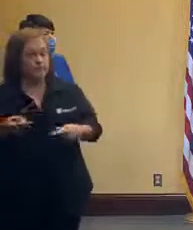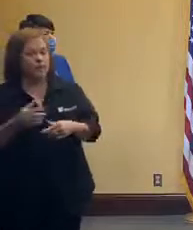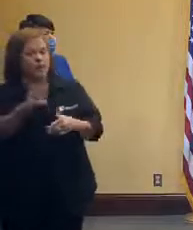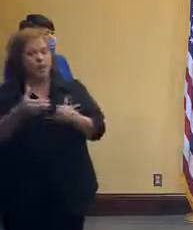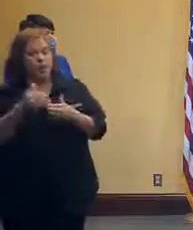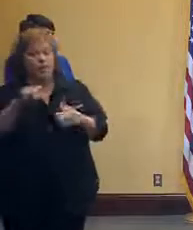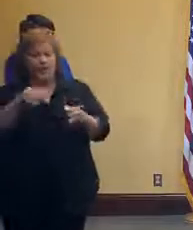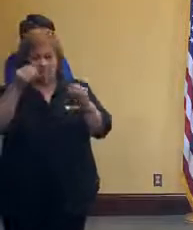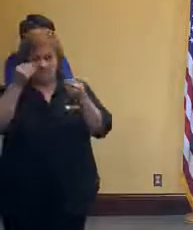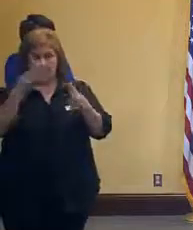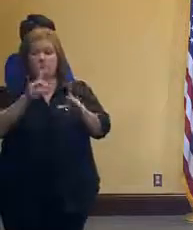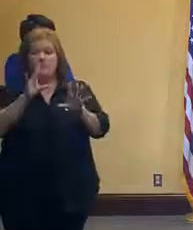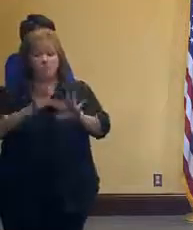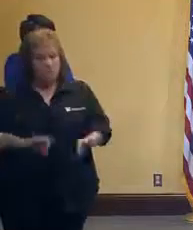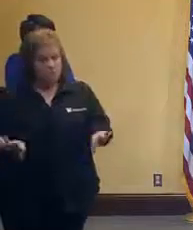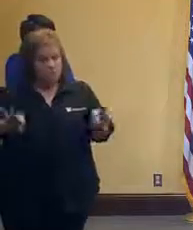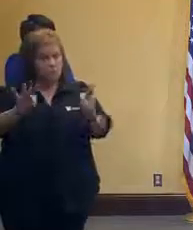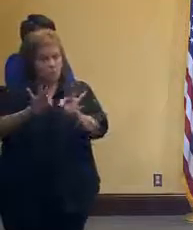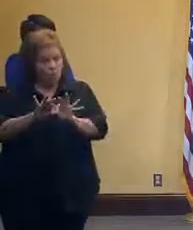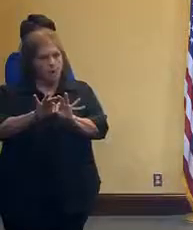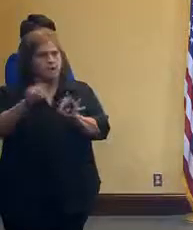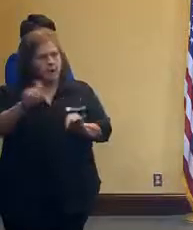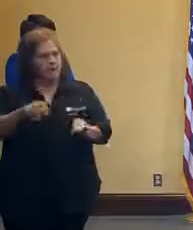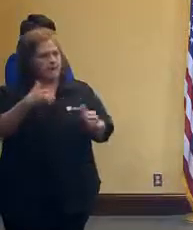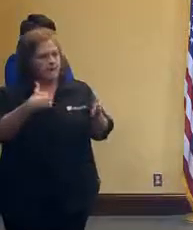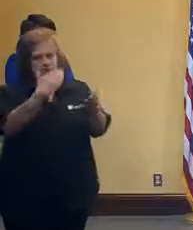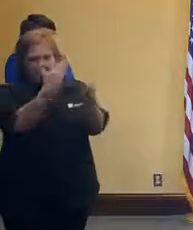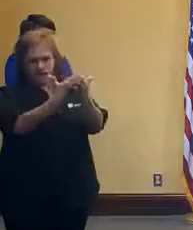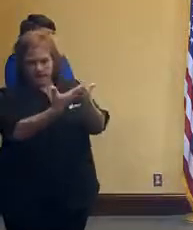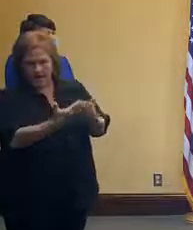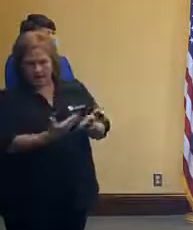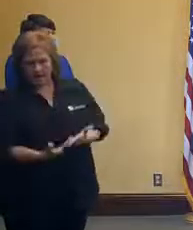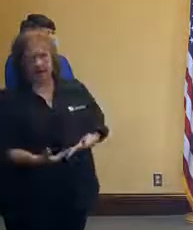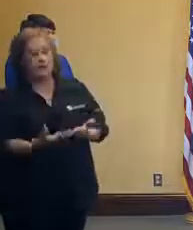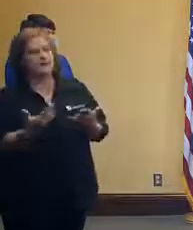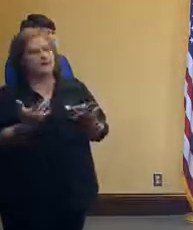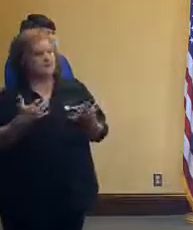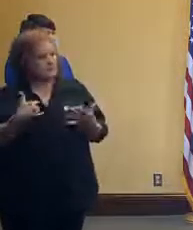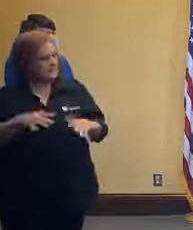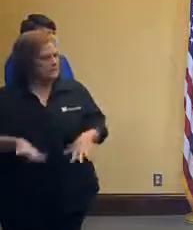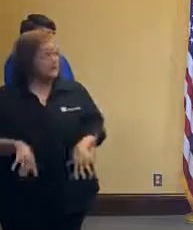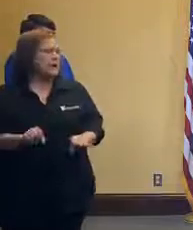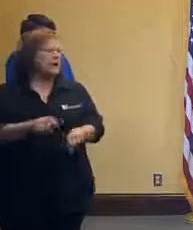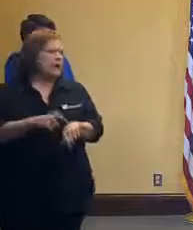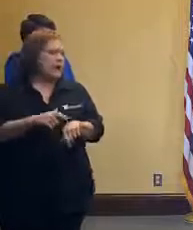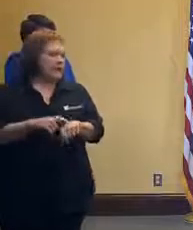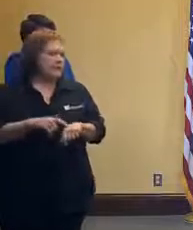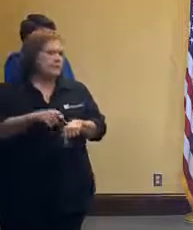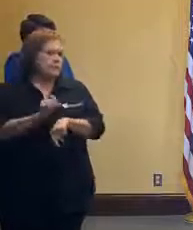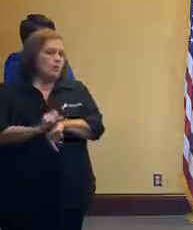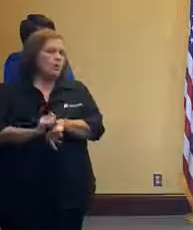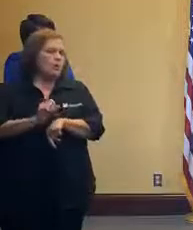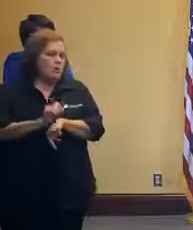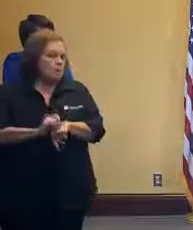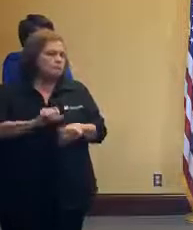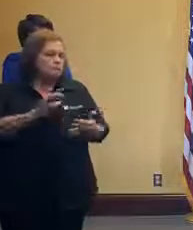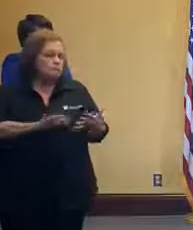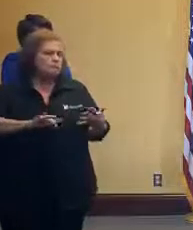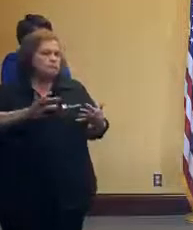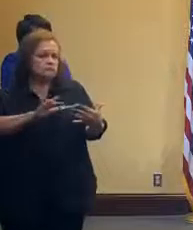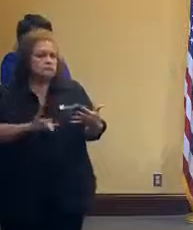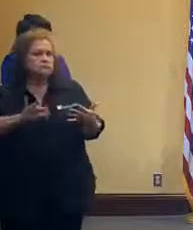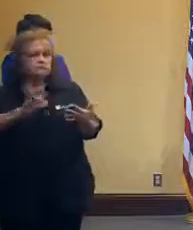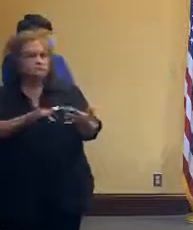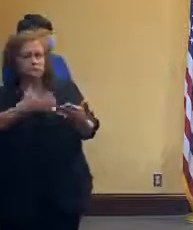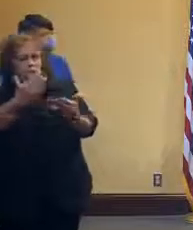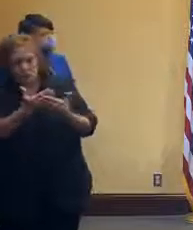information is vital to have the important data coming in, and it's taken the time, and we've been working on it to ensure that we have the right data to